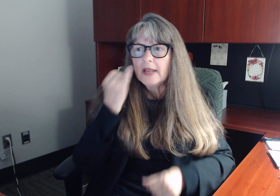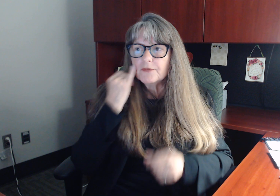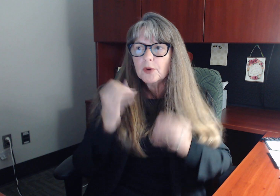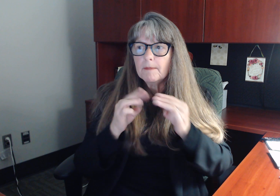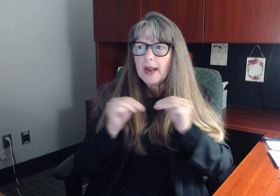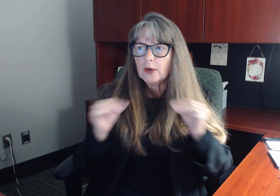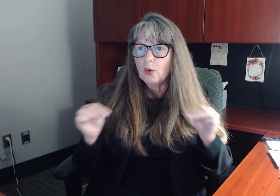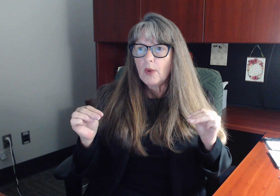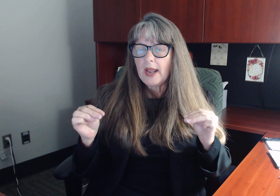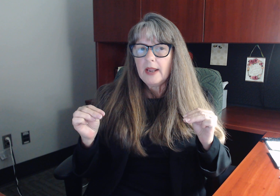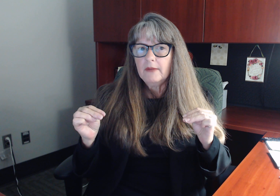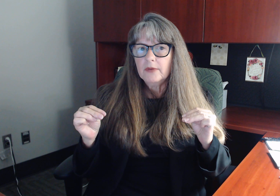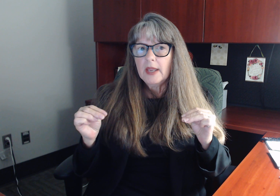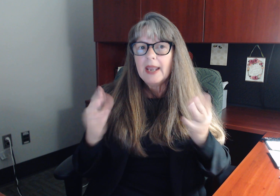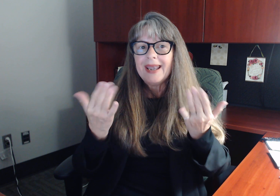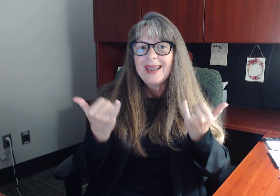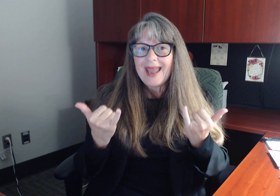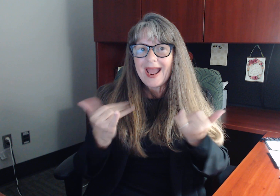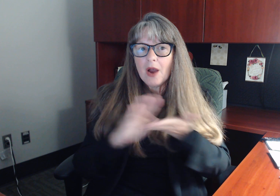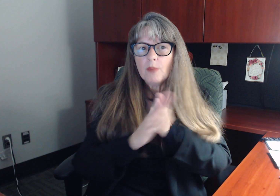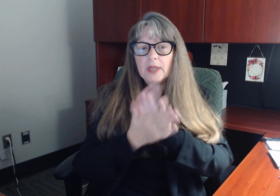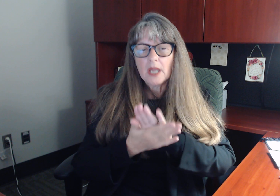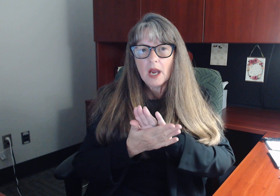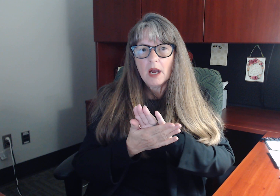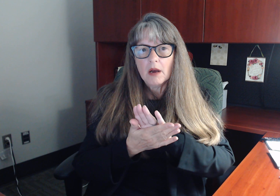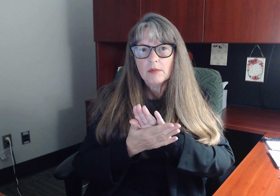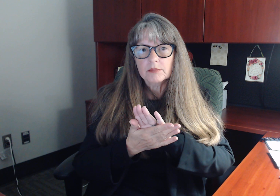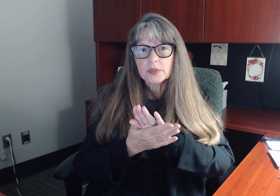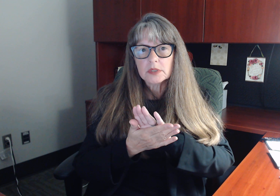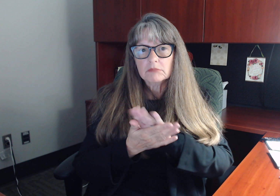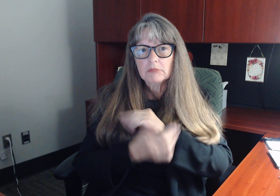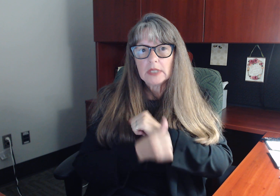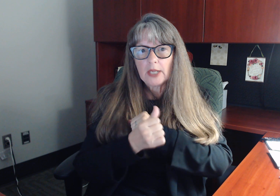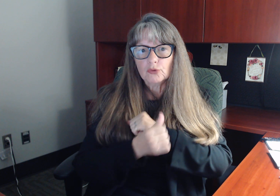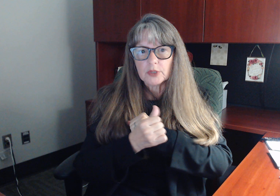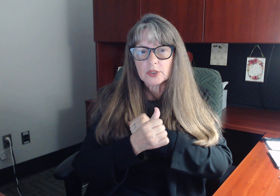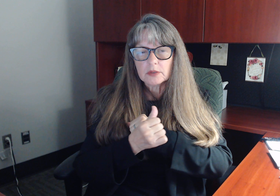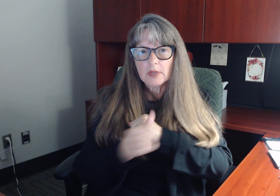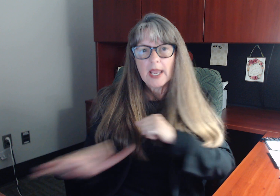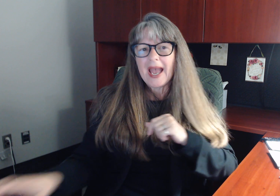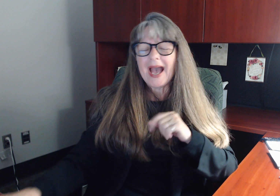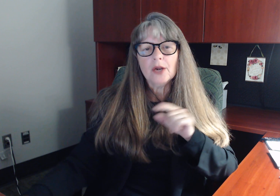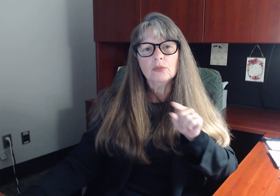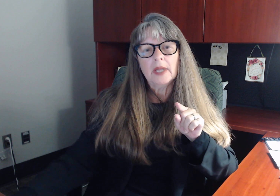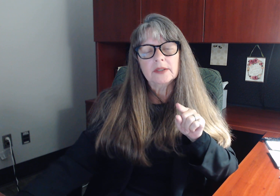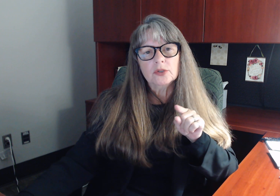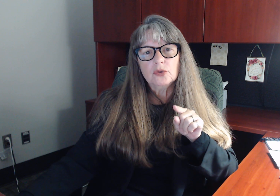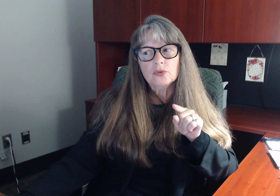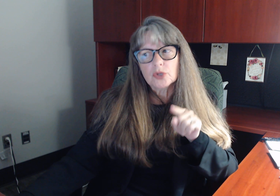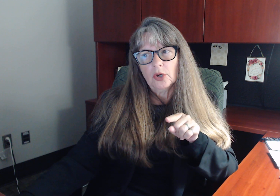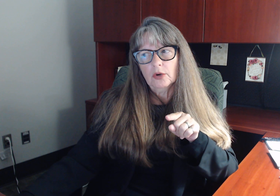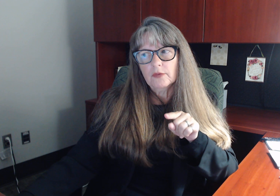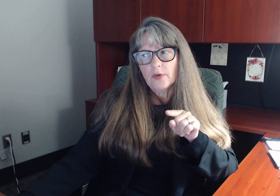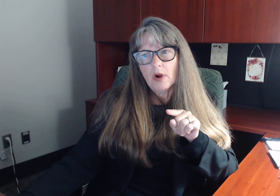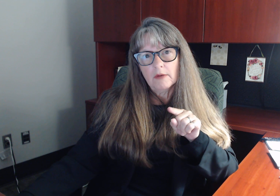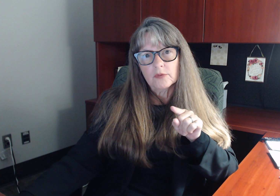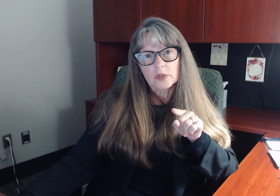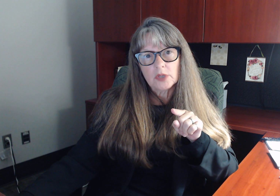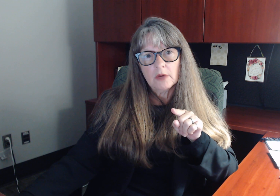they're microwaved, now becomes dangerous. I don't like to use hurt for harmful because harmful